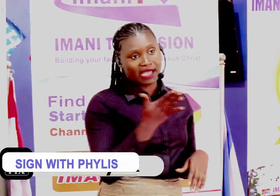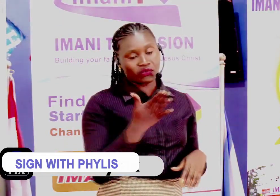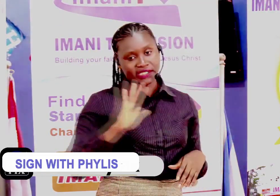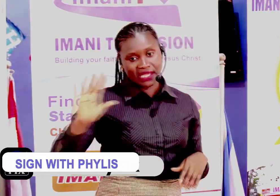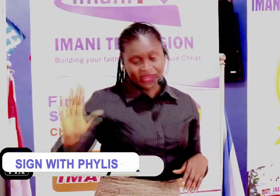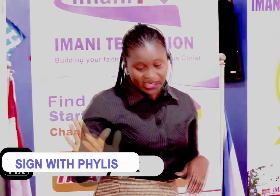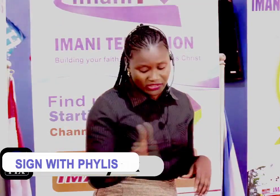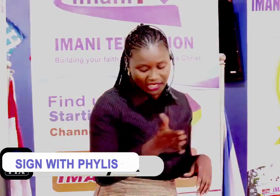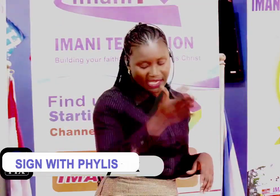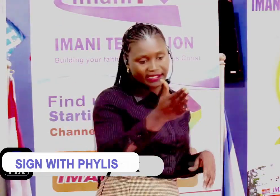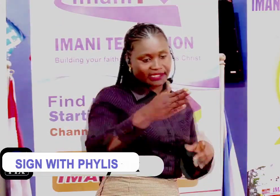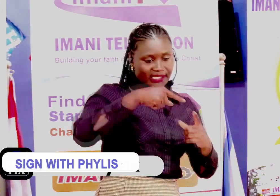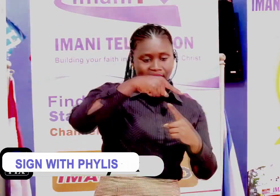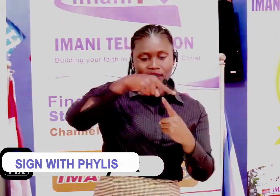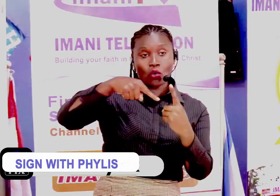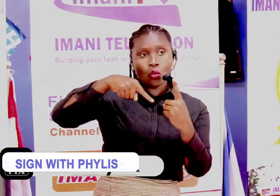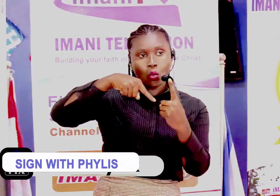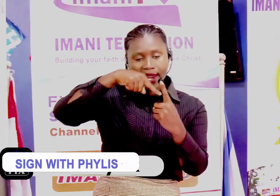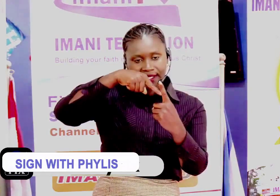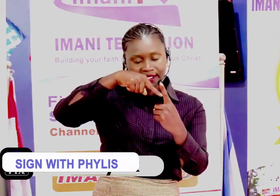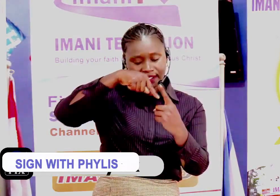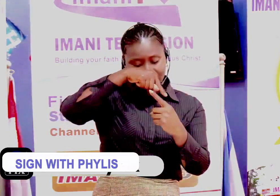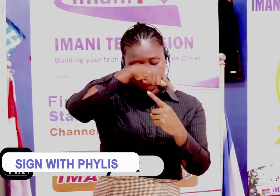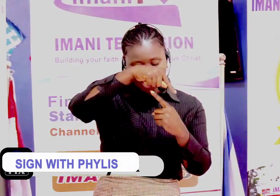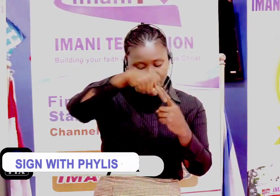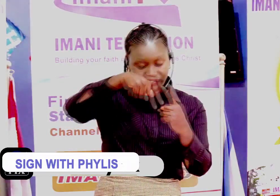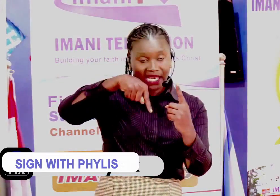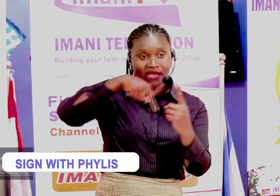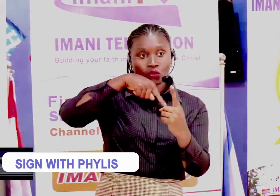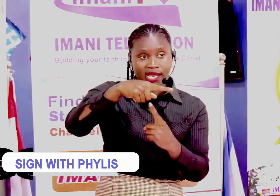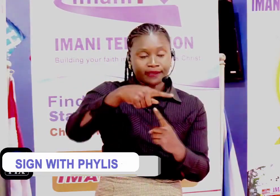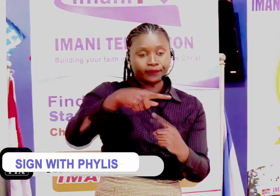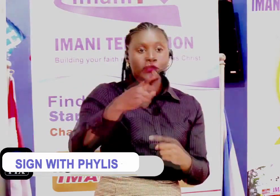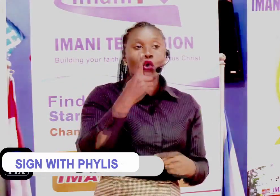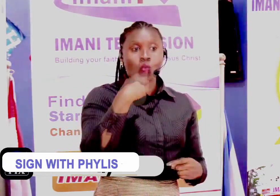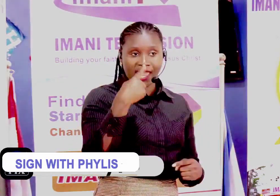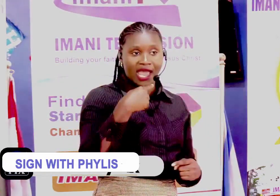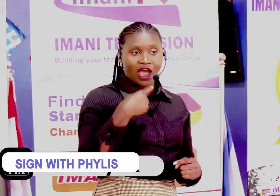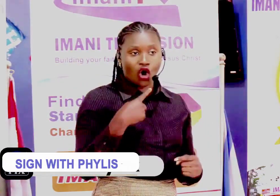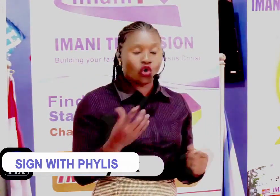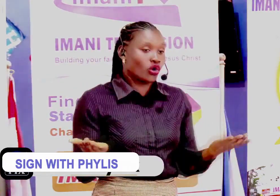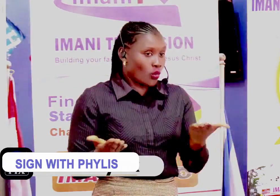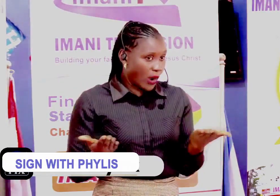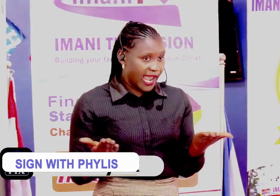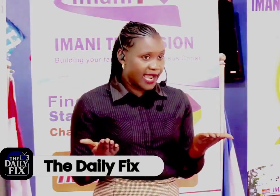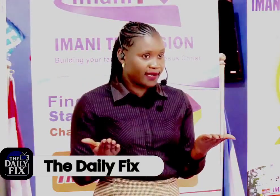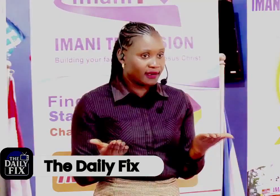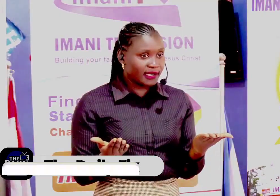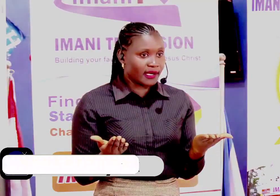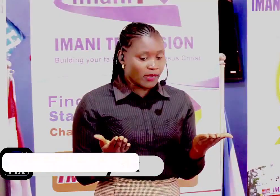say theirs, and then when. This is how we say when, where or where. Remember,